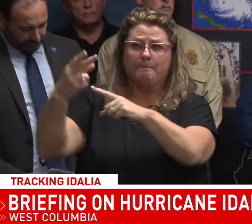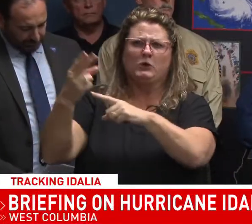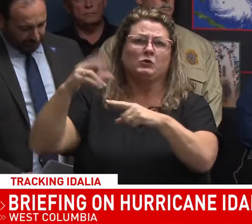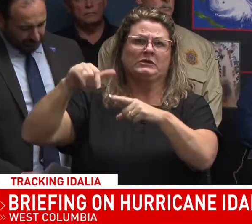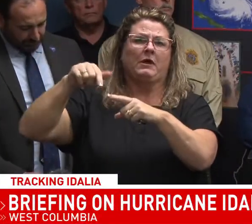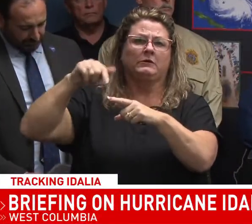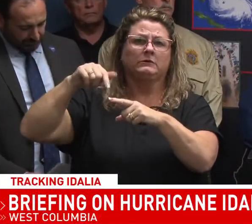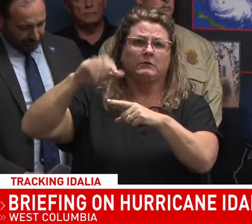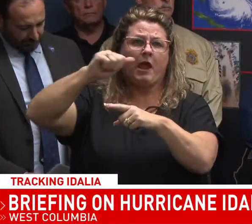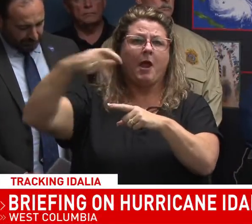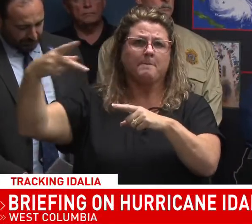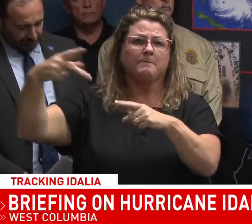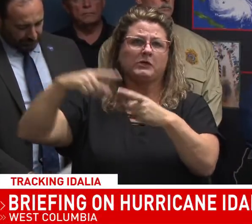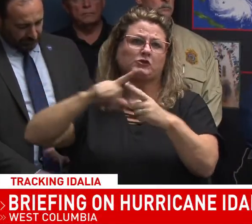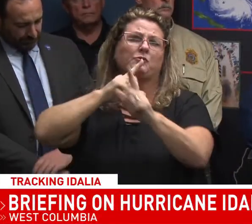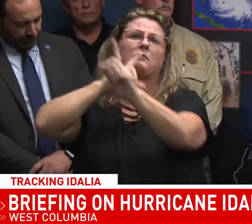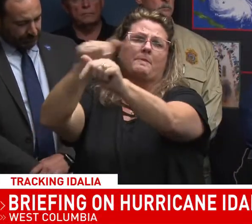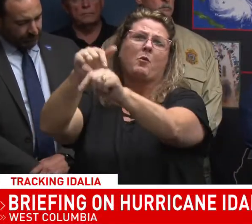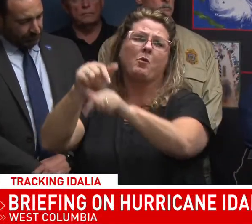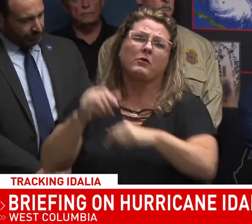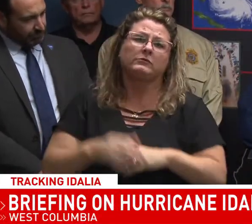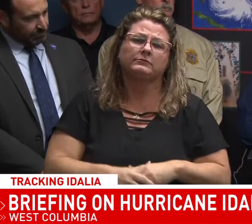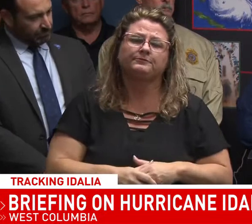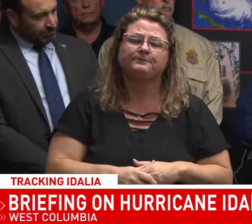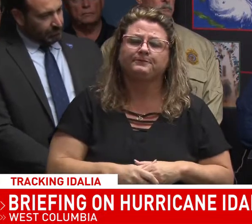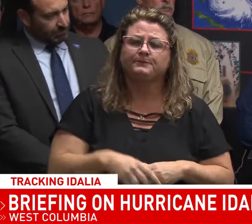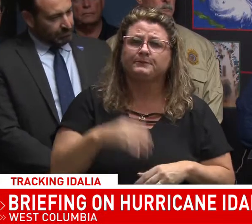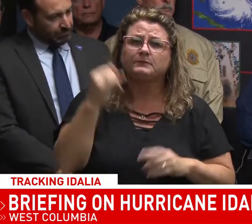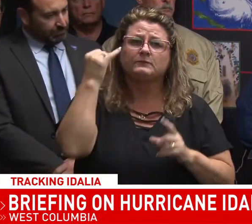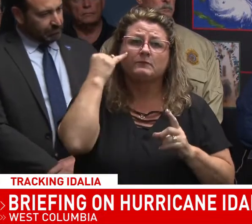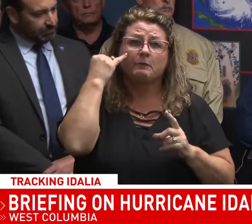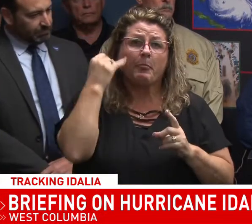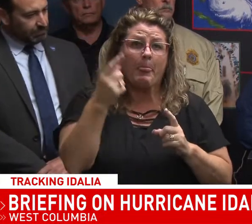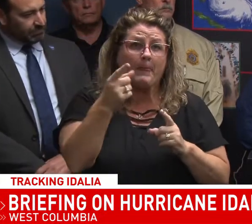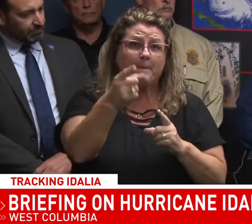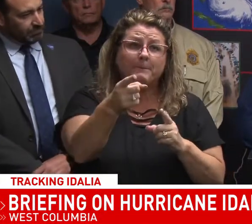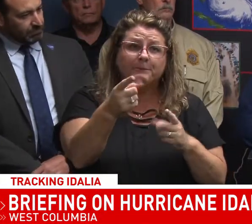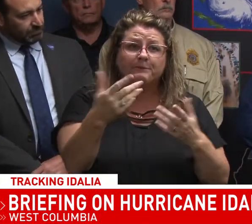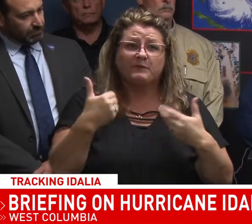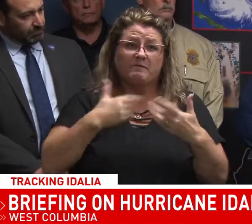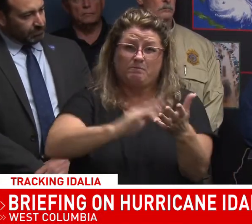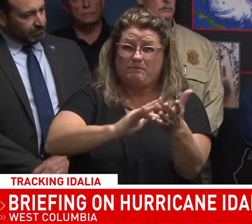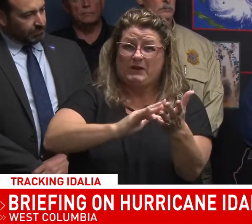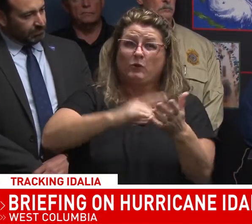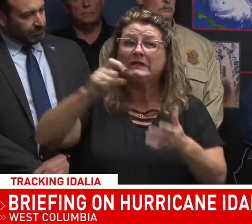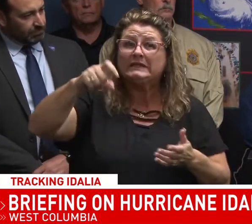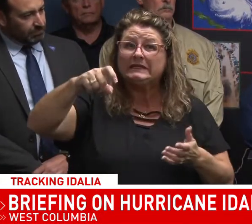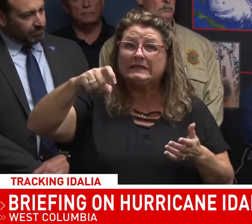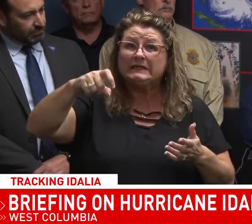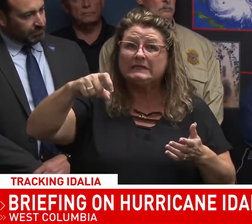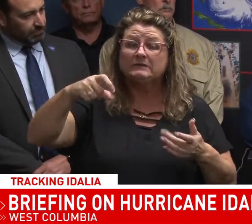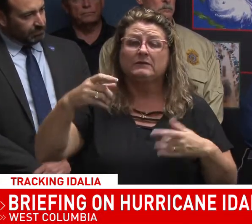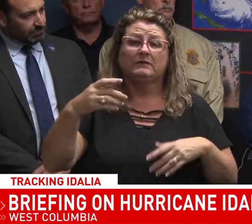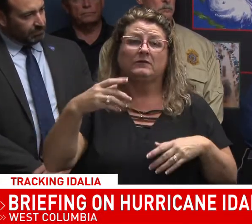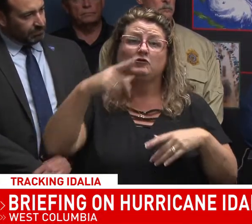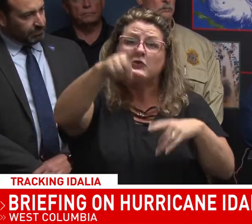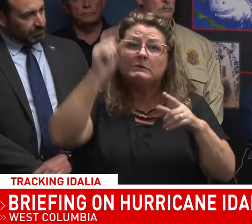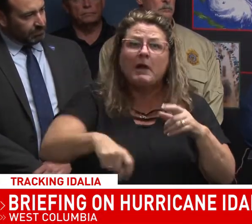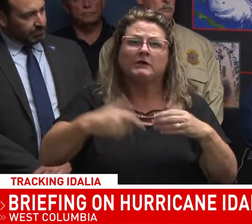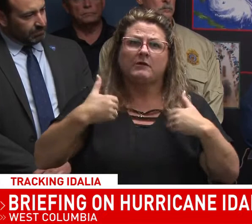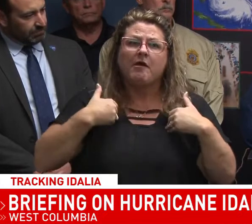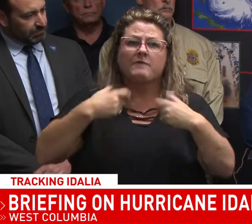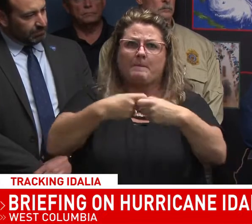app, do report that outage. If you are a consumer that has medical needs and need consistent power,